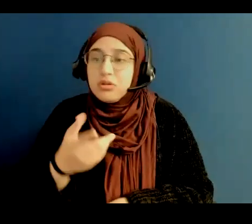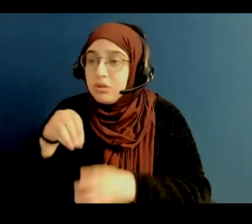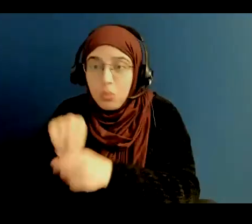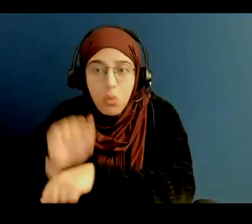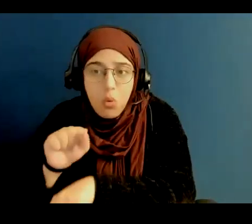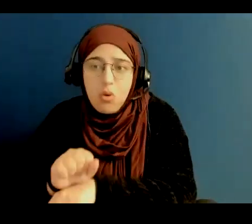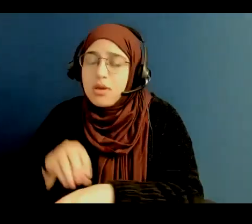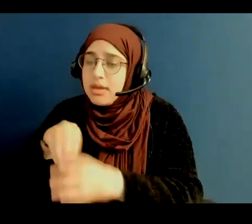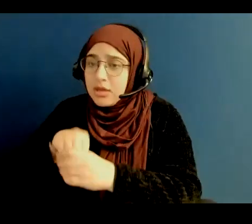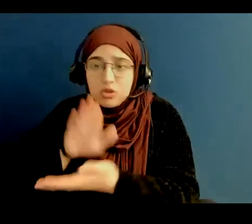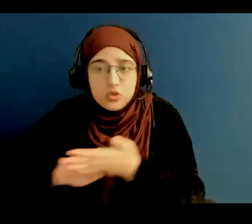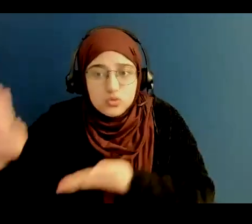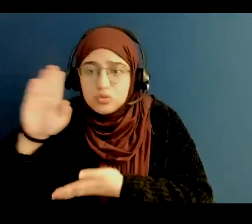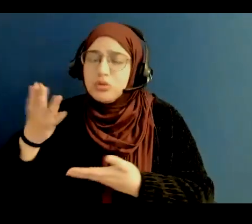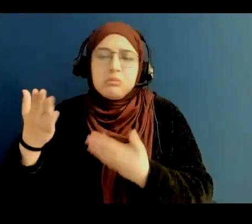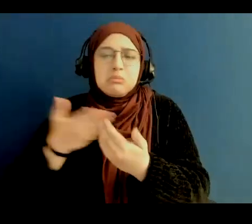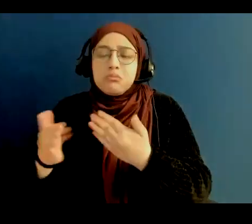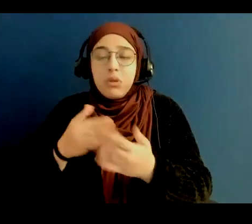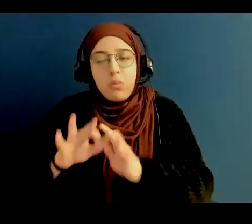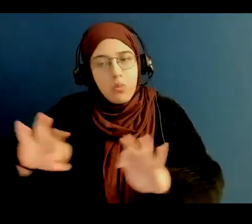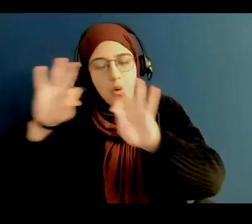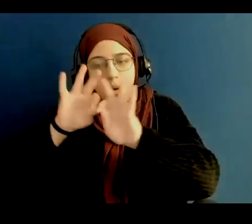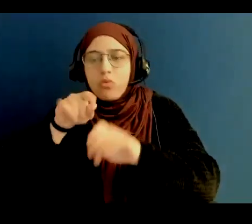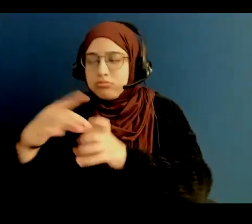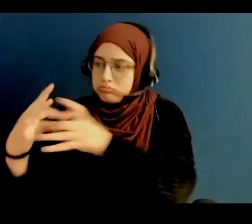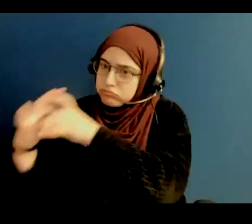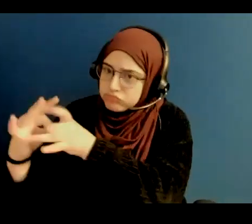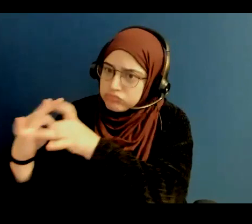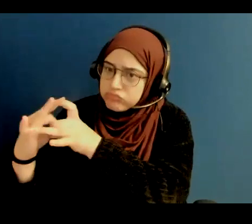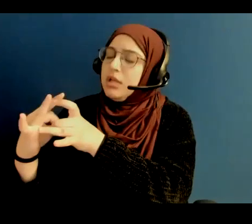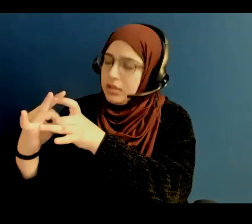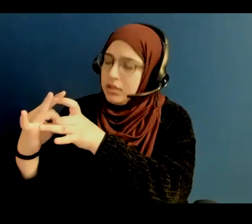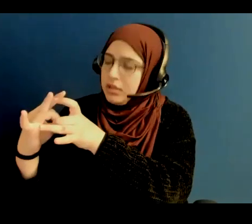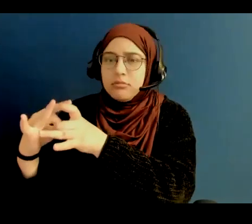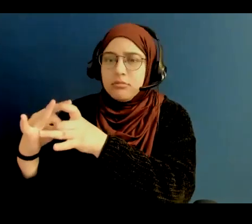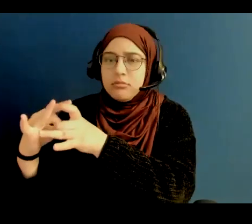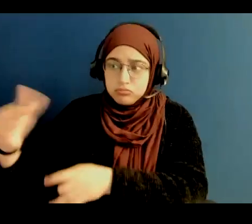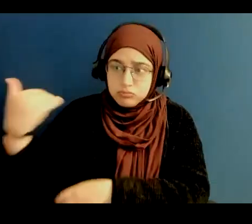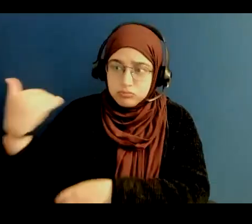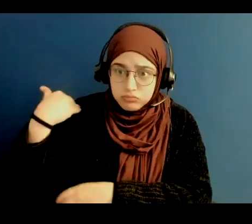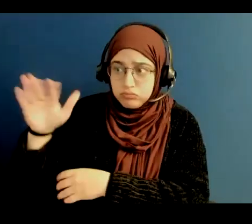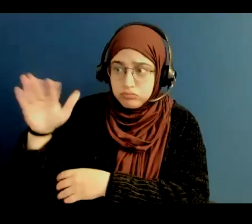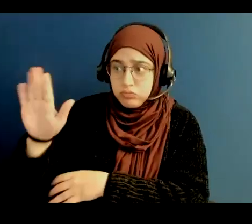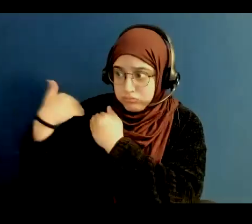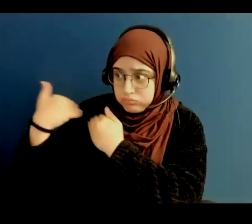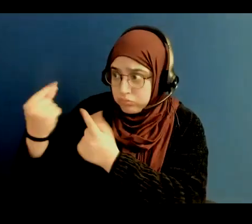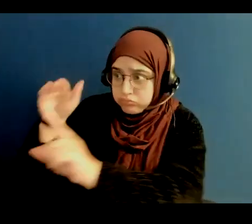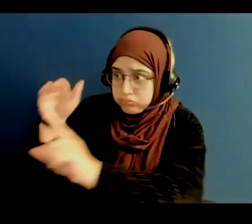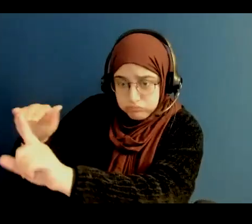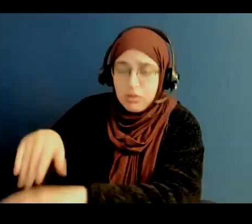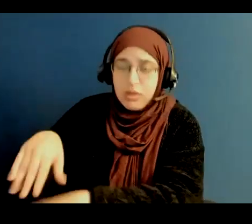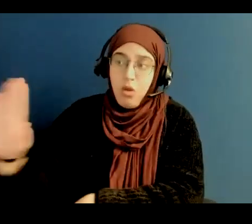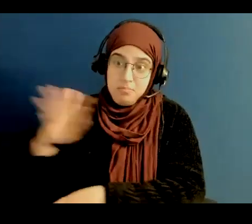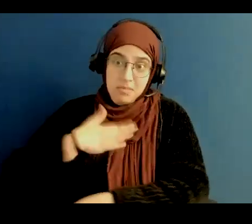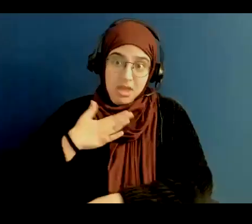at, and you try your best to make connections with them and hold each other accountable. So these are the main tips. I